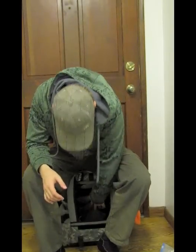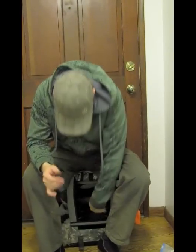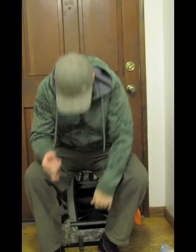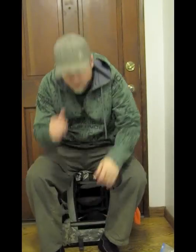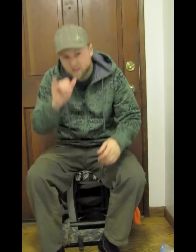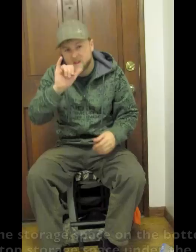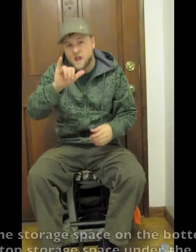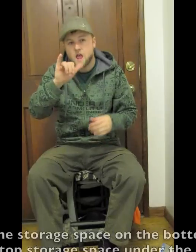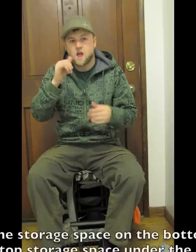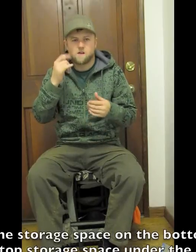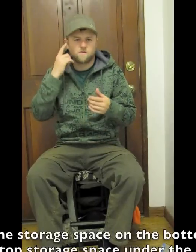seems to be.